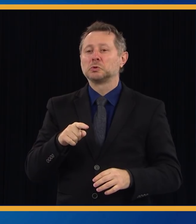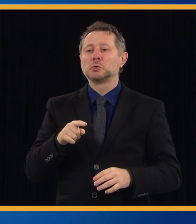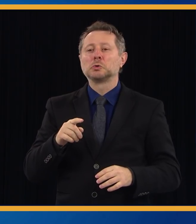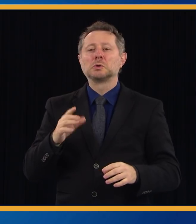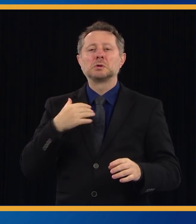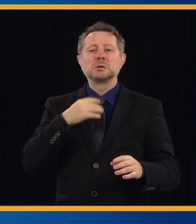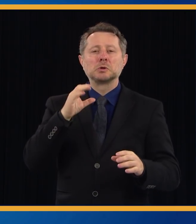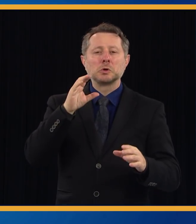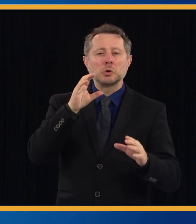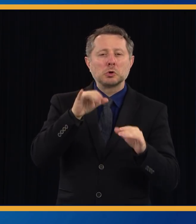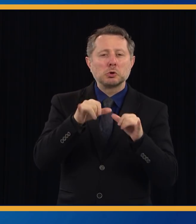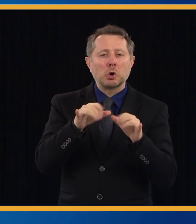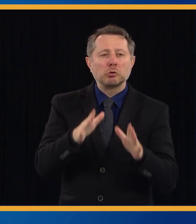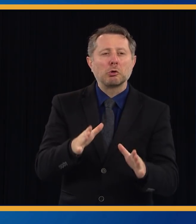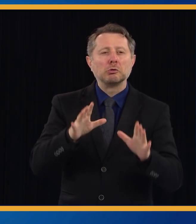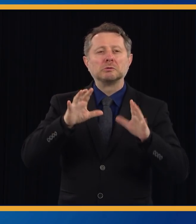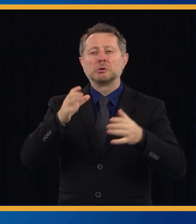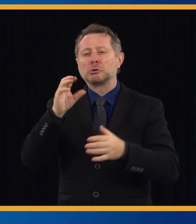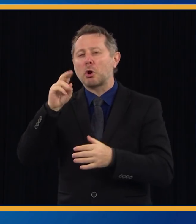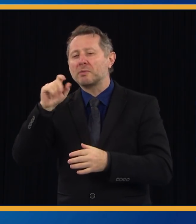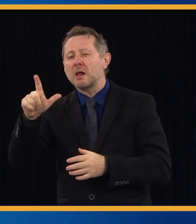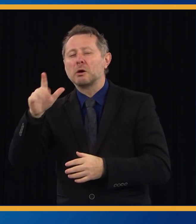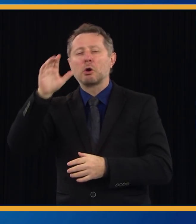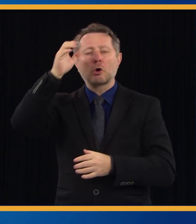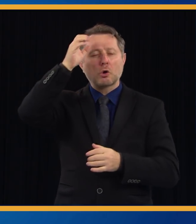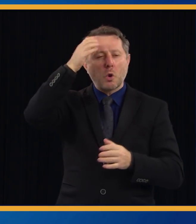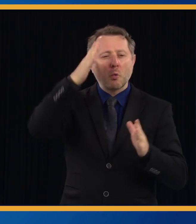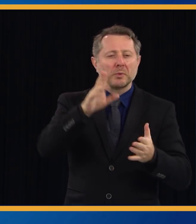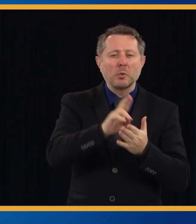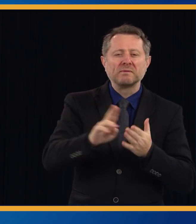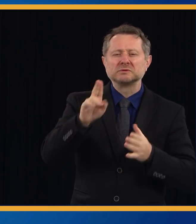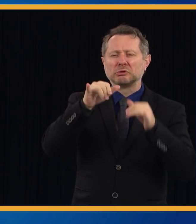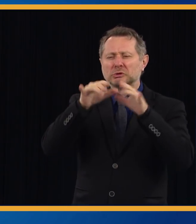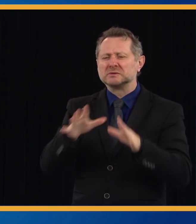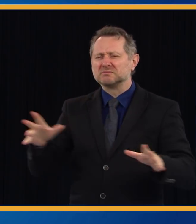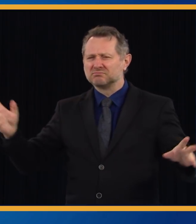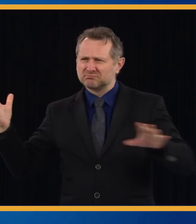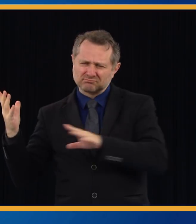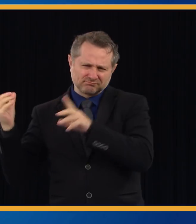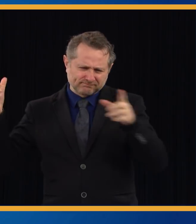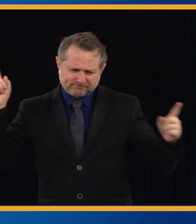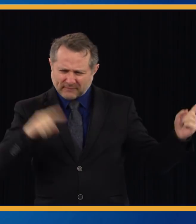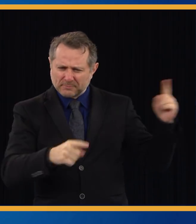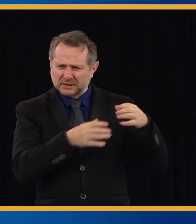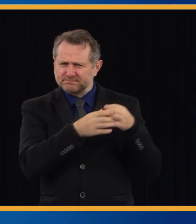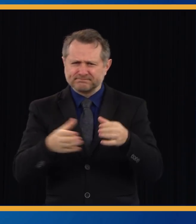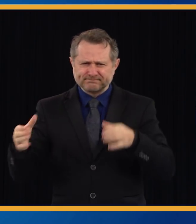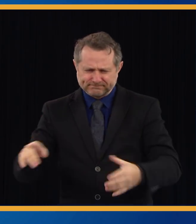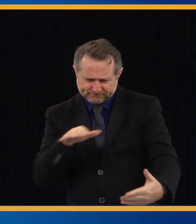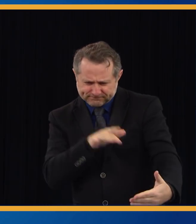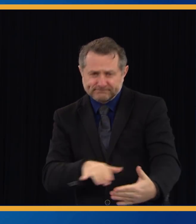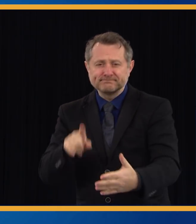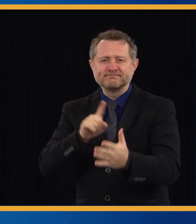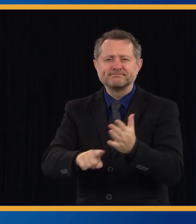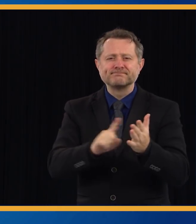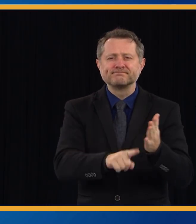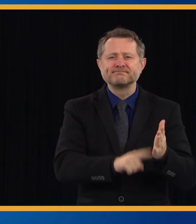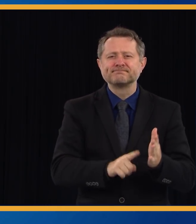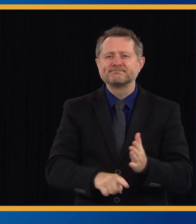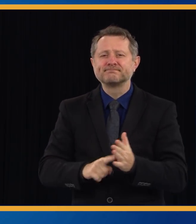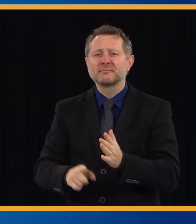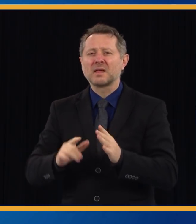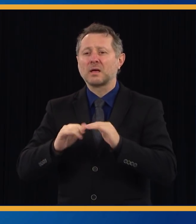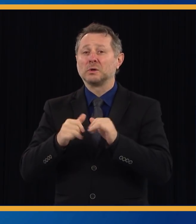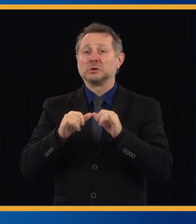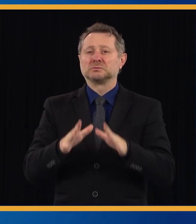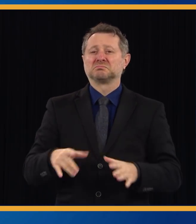Columbia engineers. We go down into the tunnel, and we look at it, and the engineers say, you know what, there's